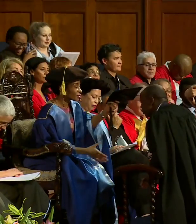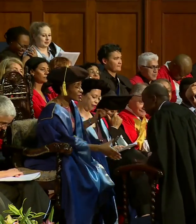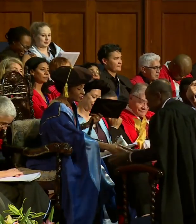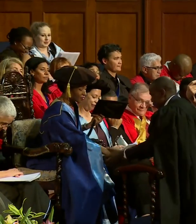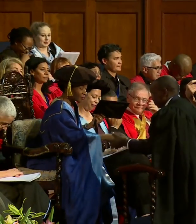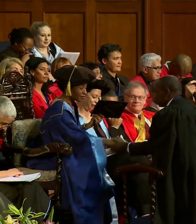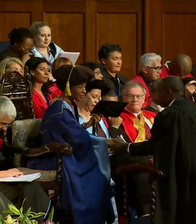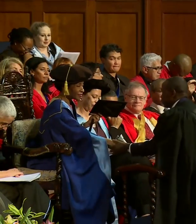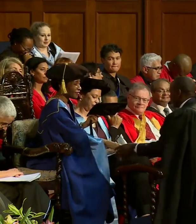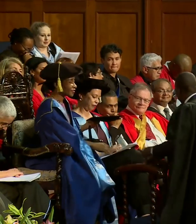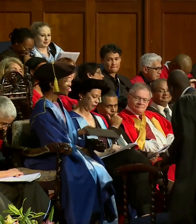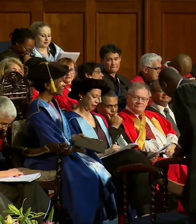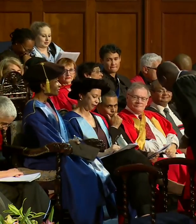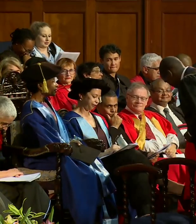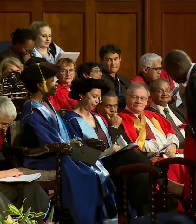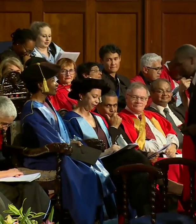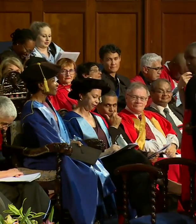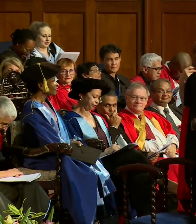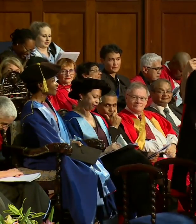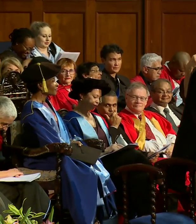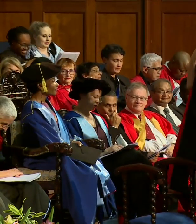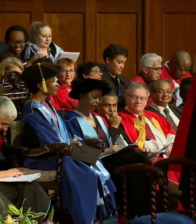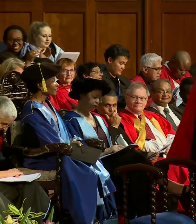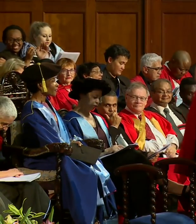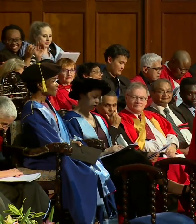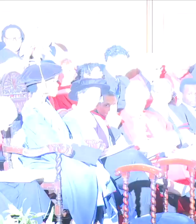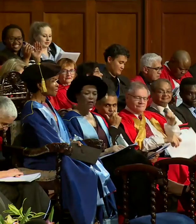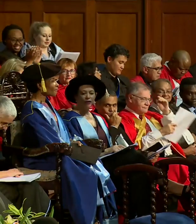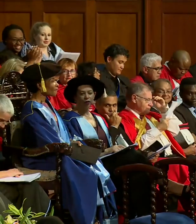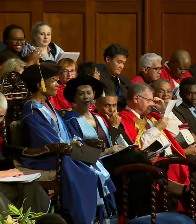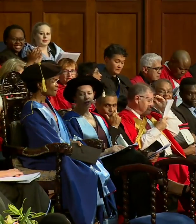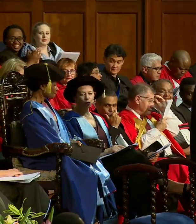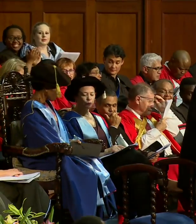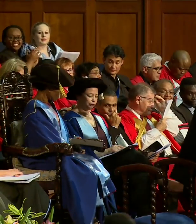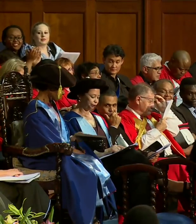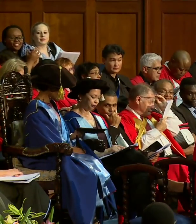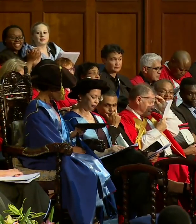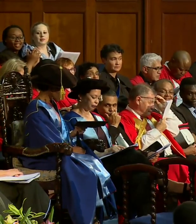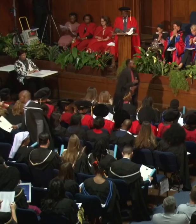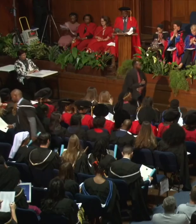Songezo Stephen Sifumba.